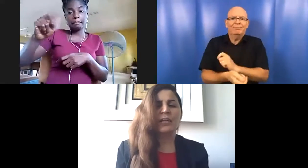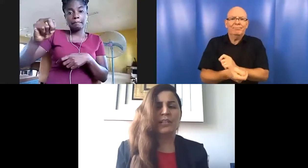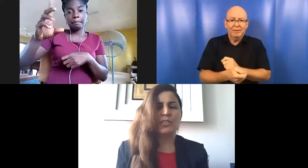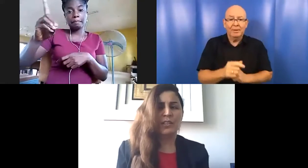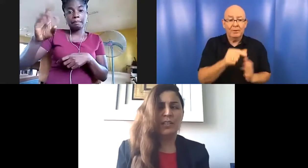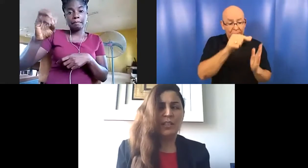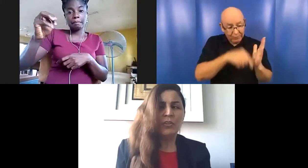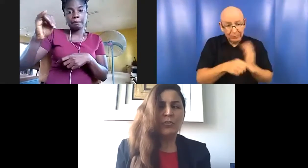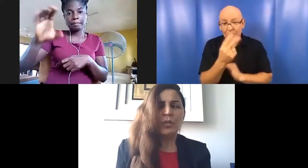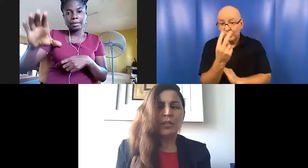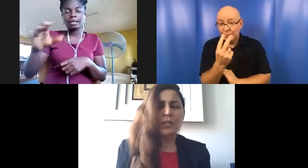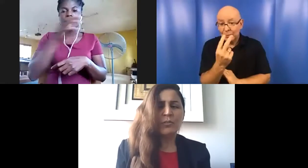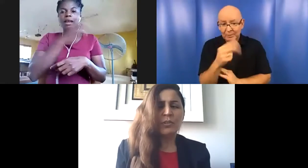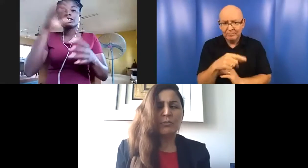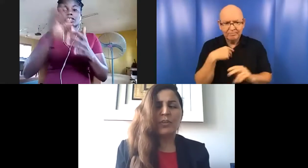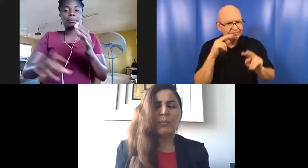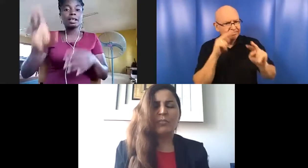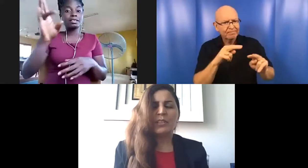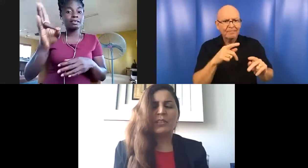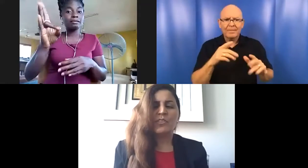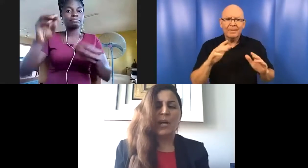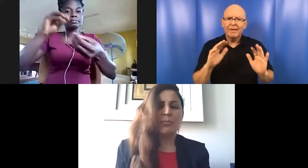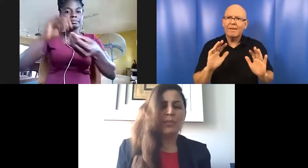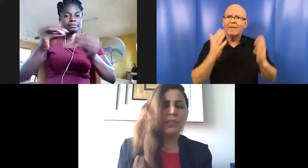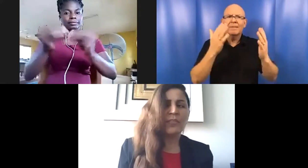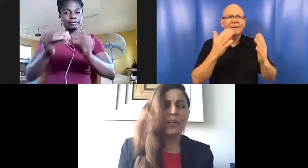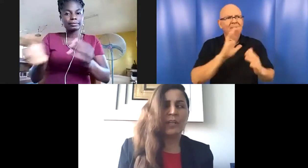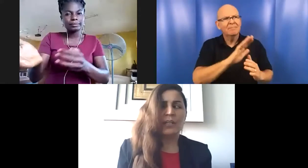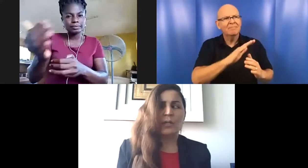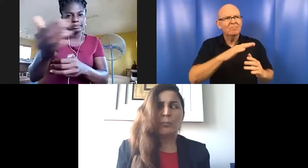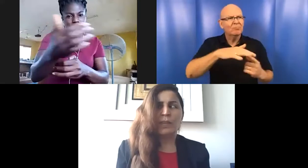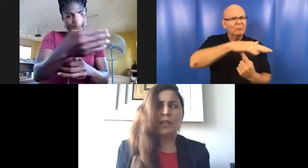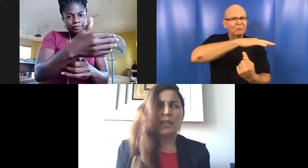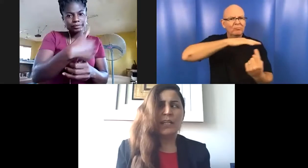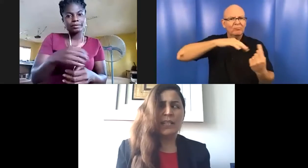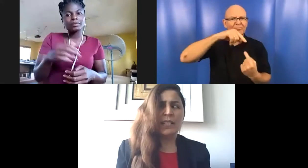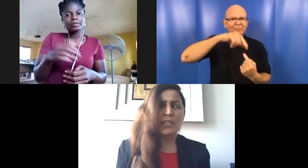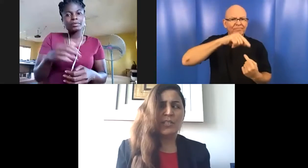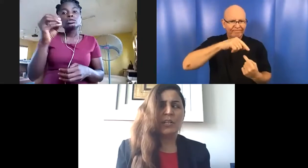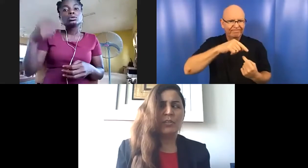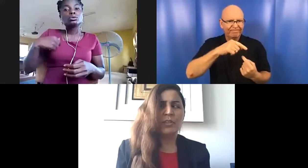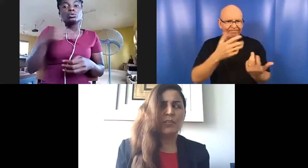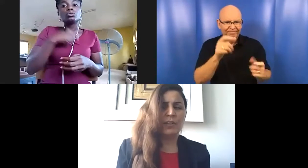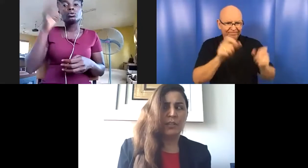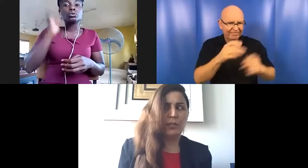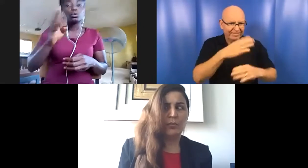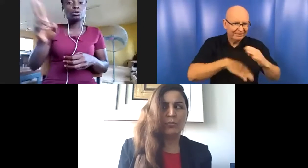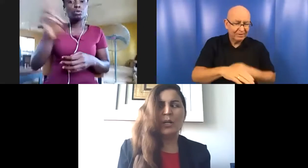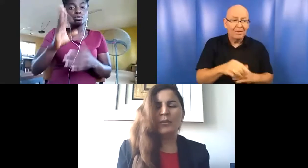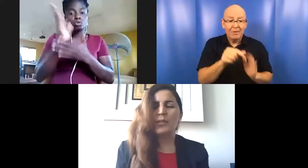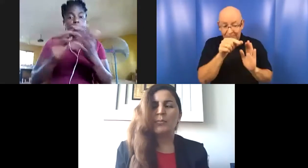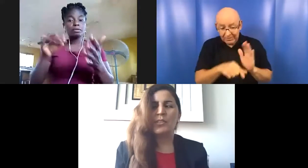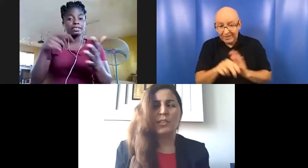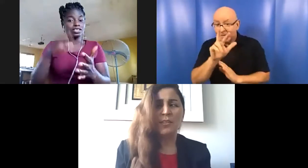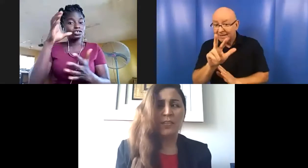data collection. So we are going to review some of these chapters. In each of these